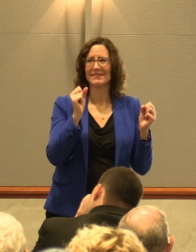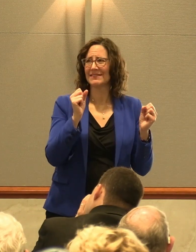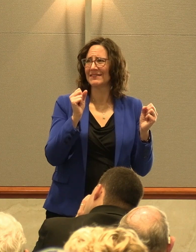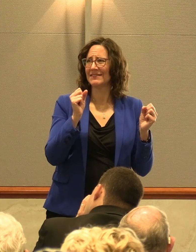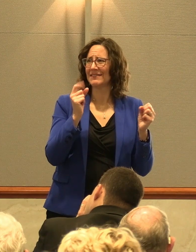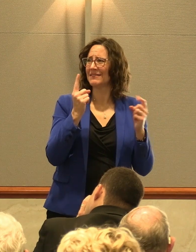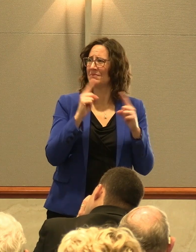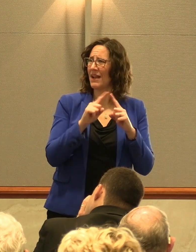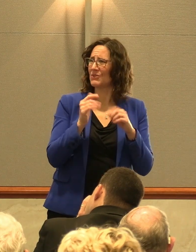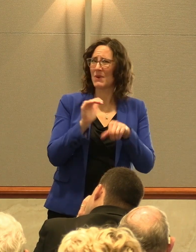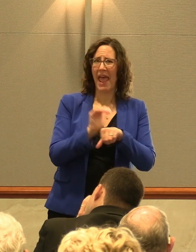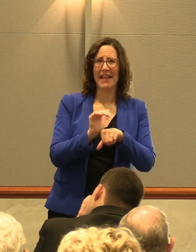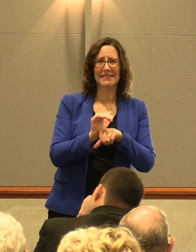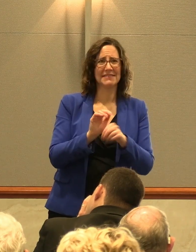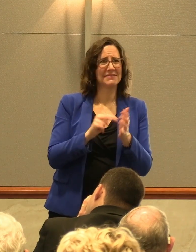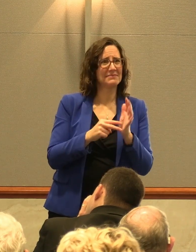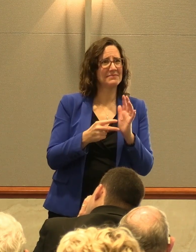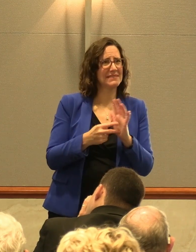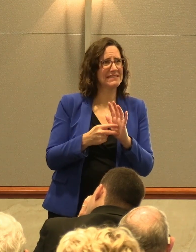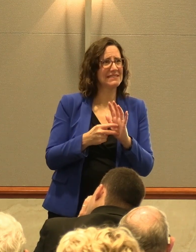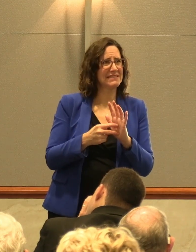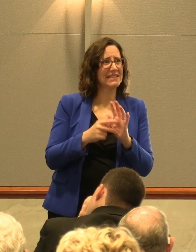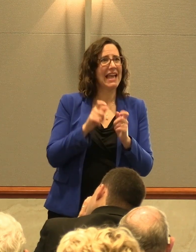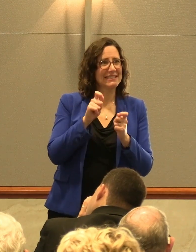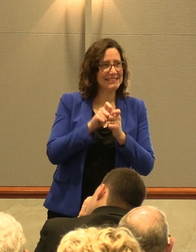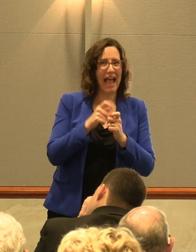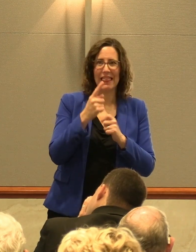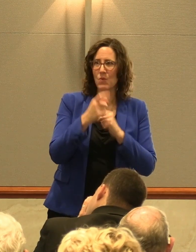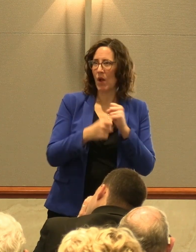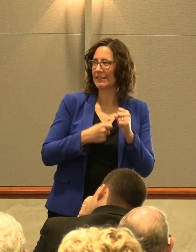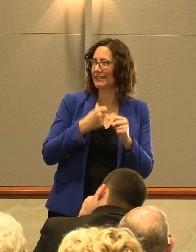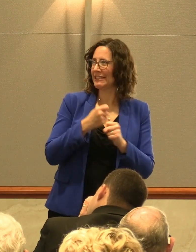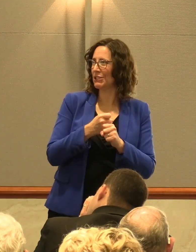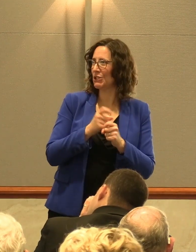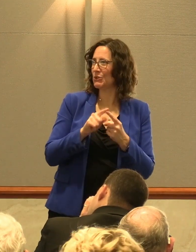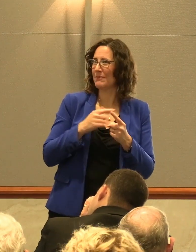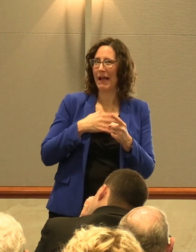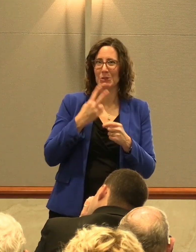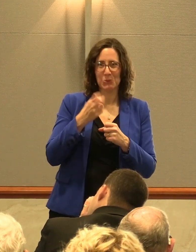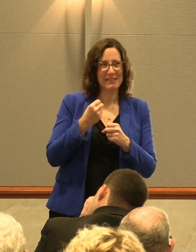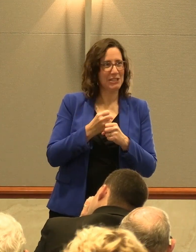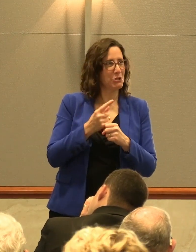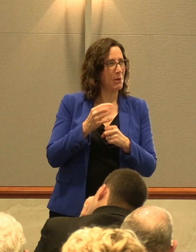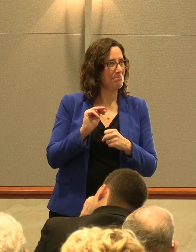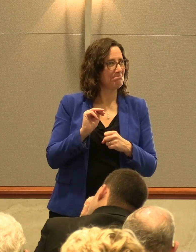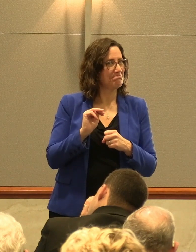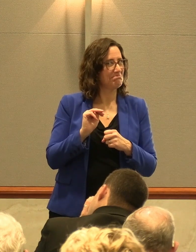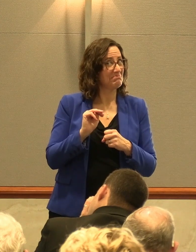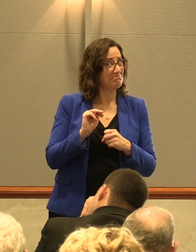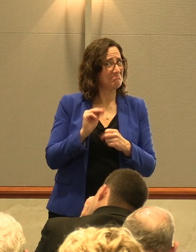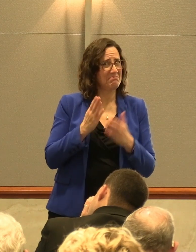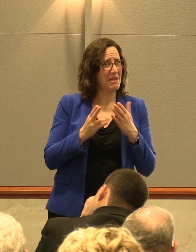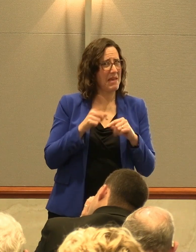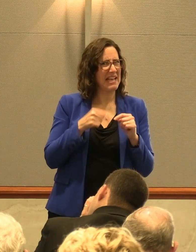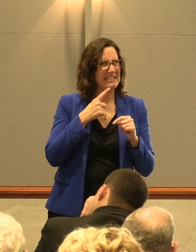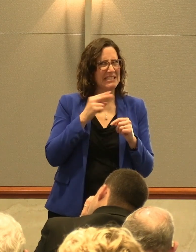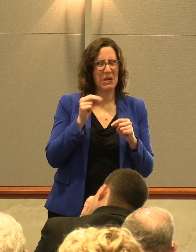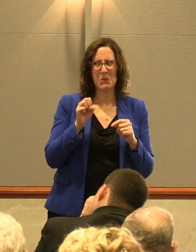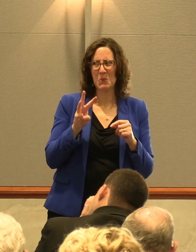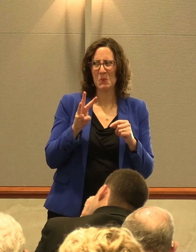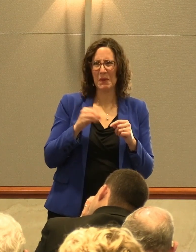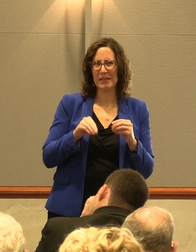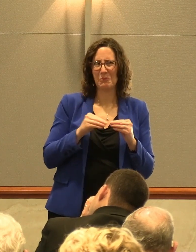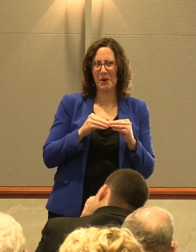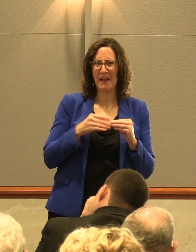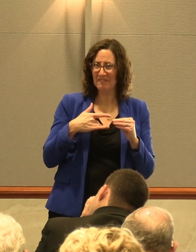that tonight actually is exactly a year into my 2-year term. So maybe I can't say new anymore, but I